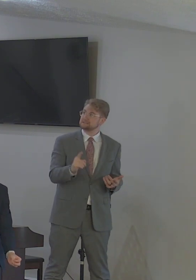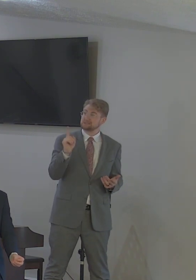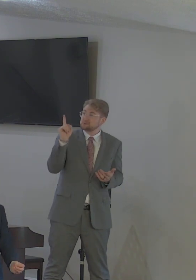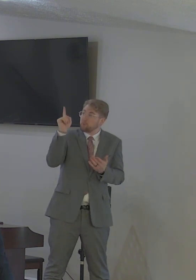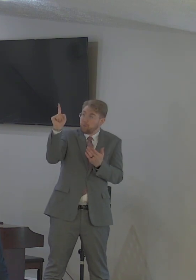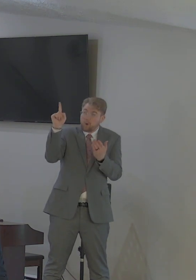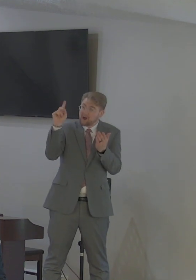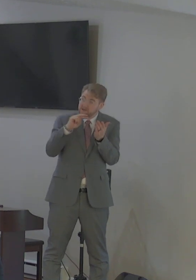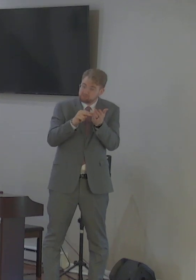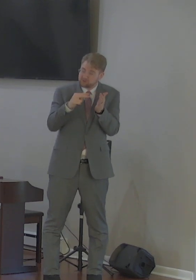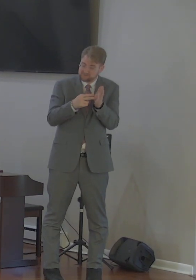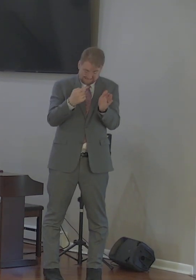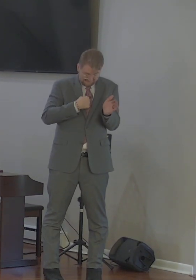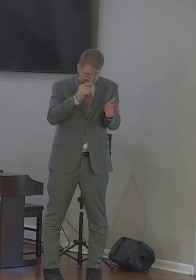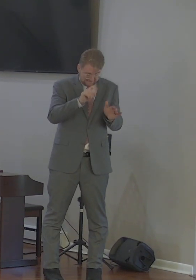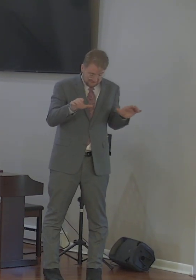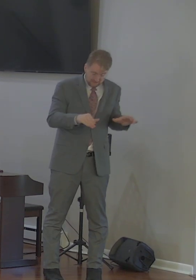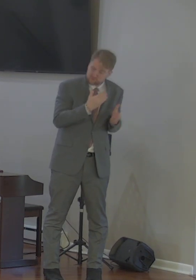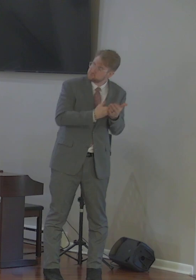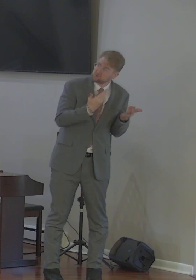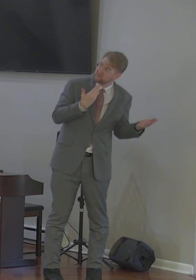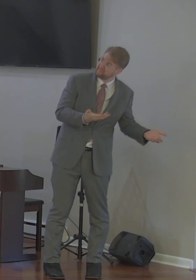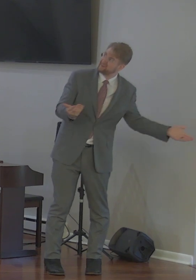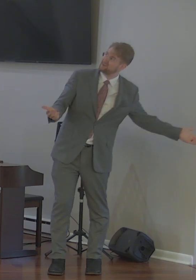one purpose, to do something good.